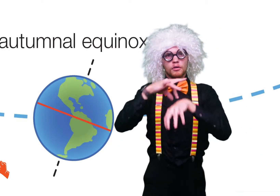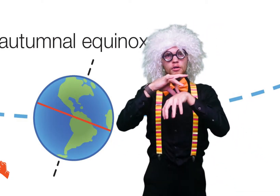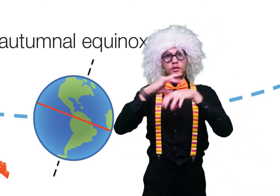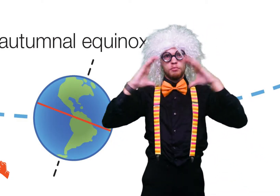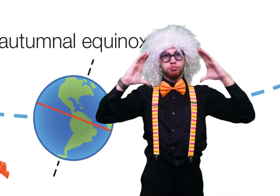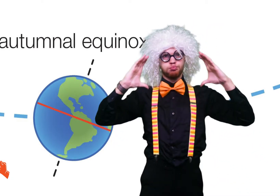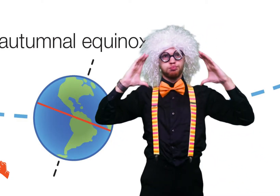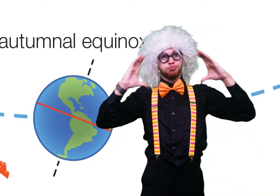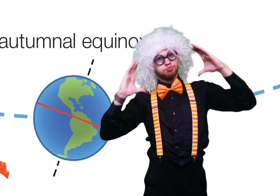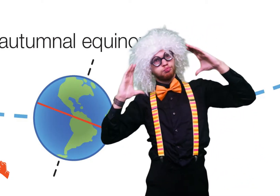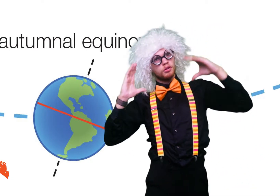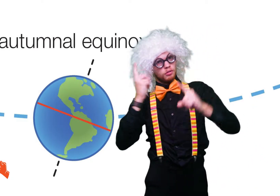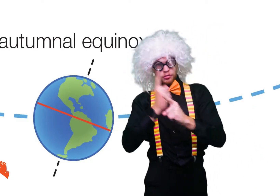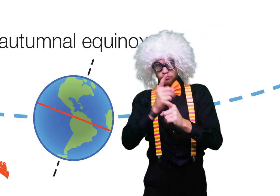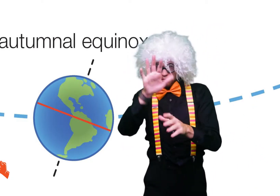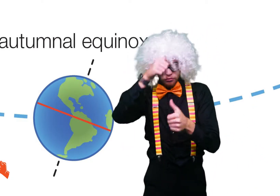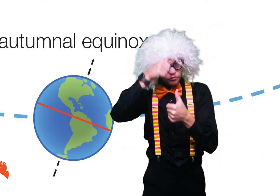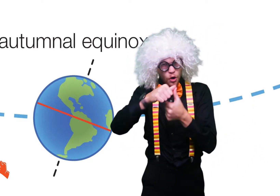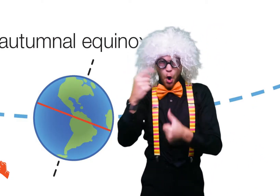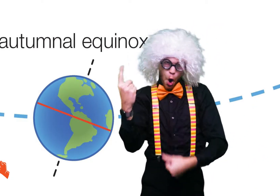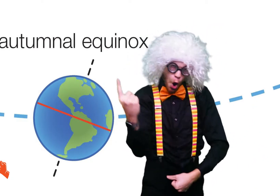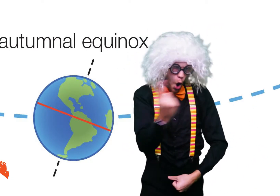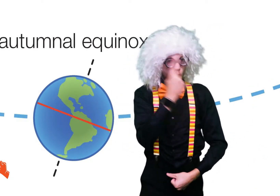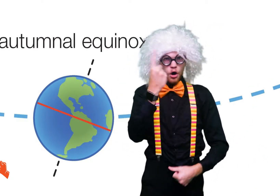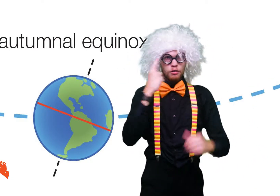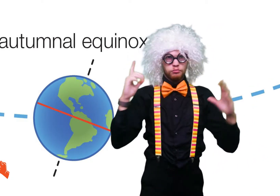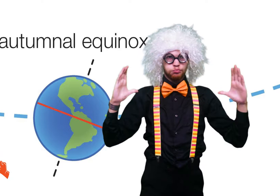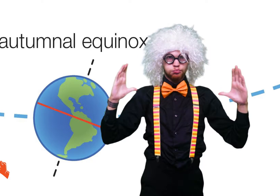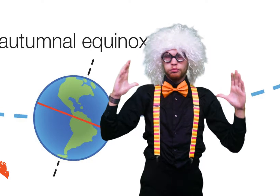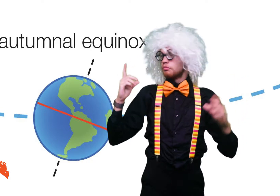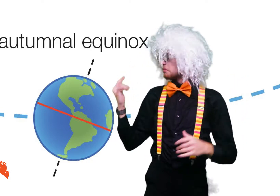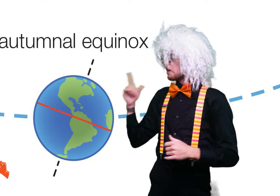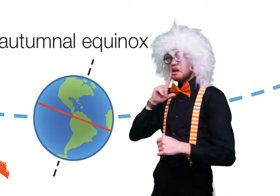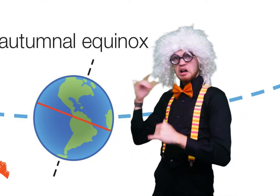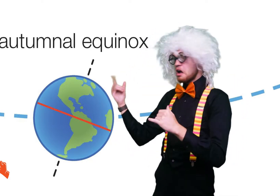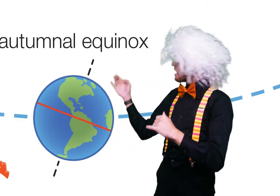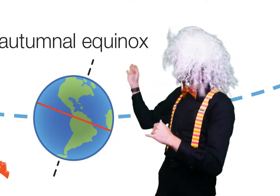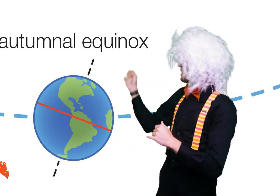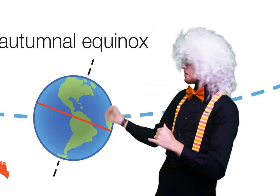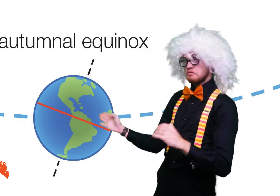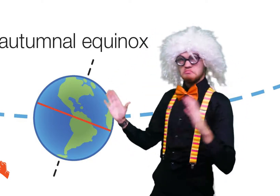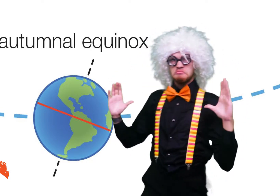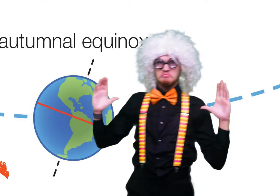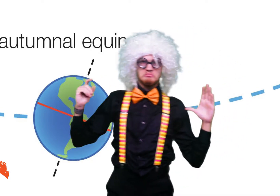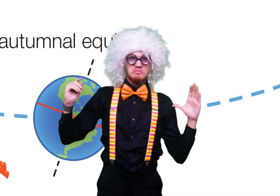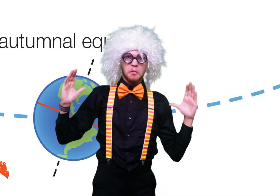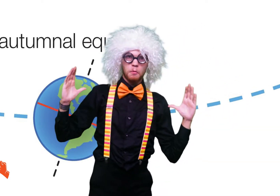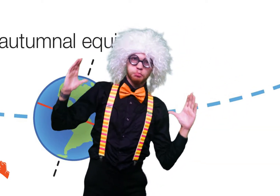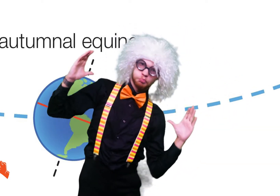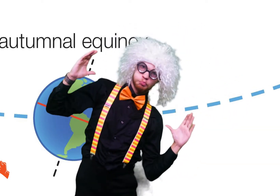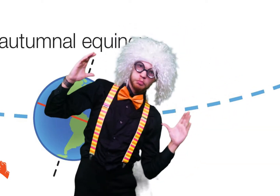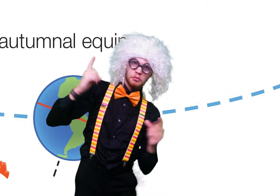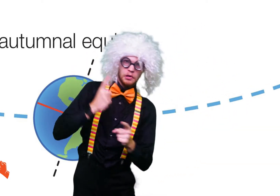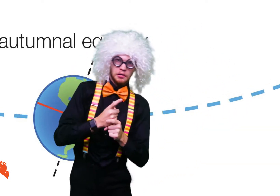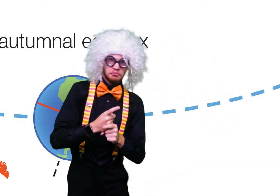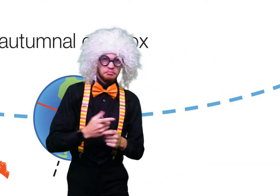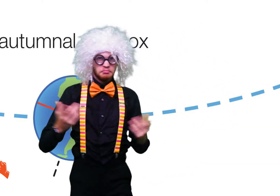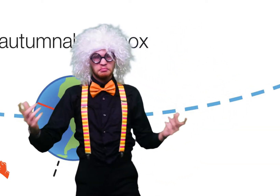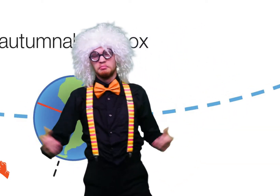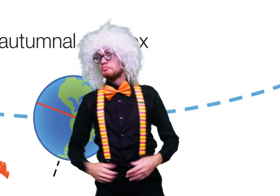Now you see how the Earth's axis is tilted? Remember, it is always tilted. So when the sun hits the